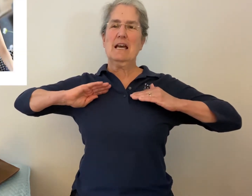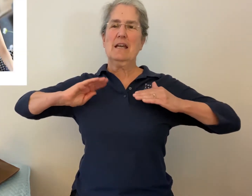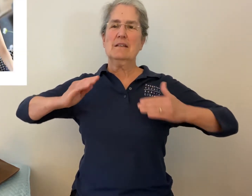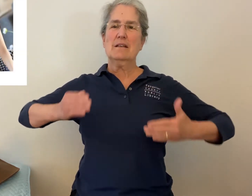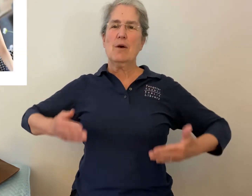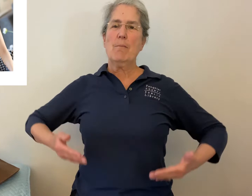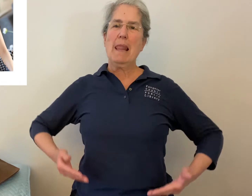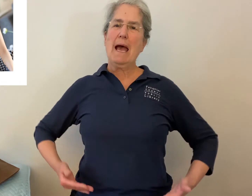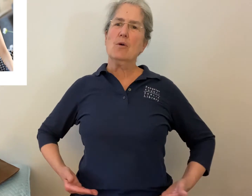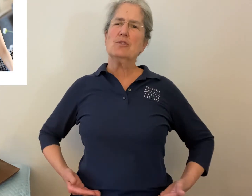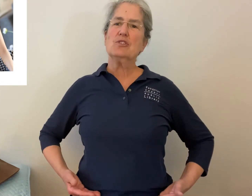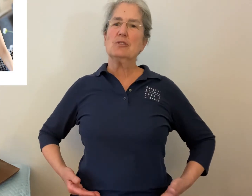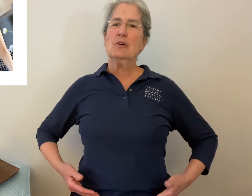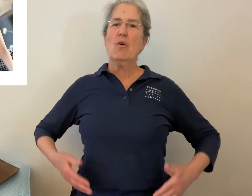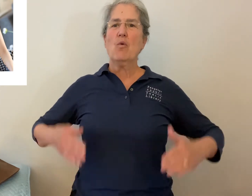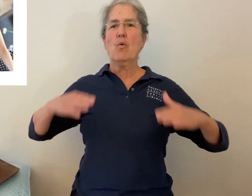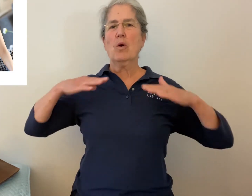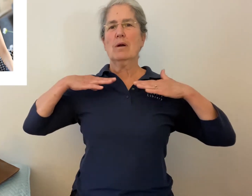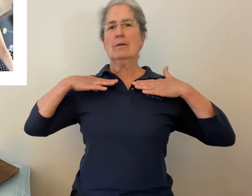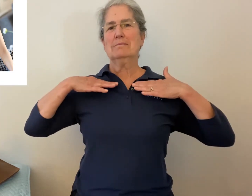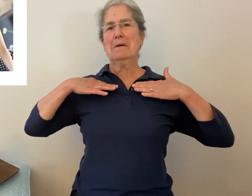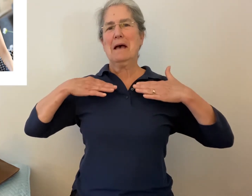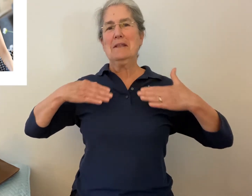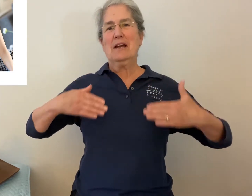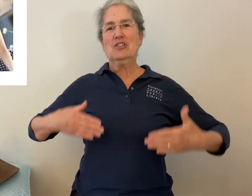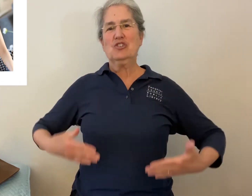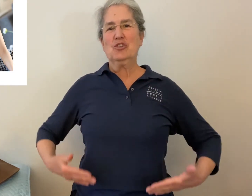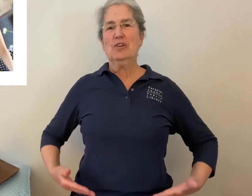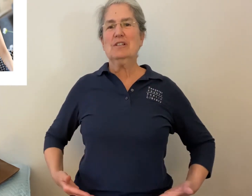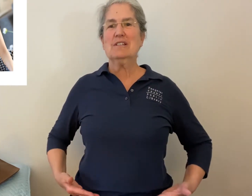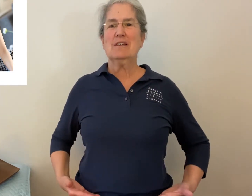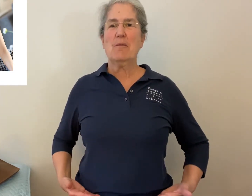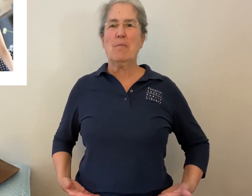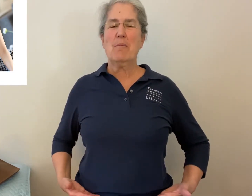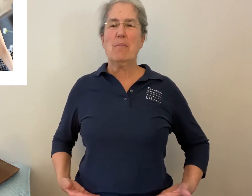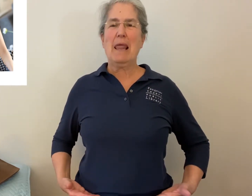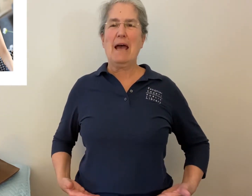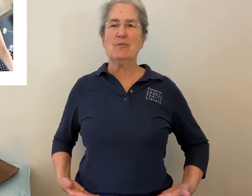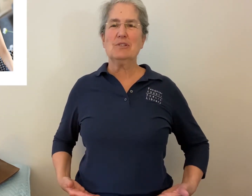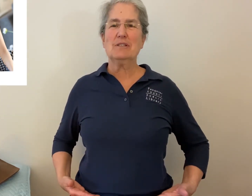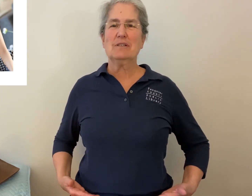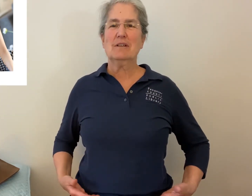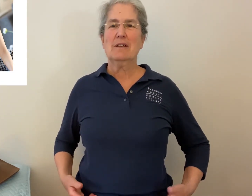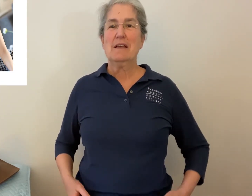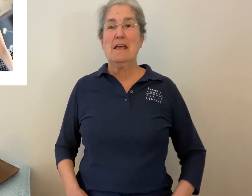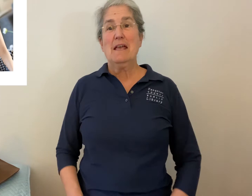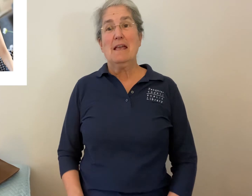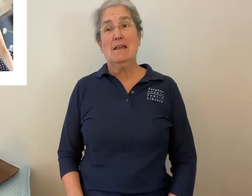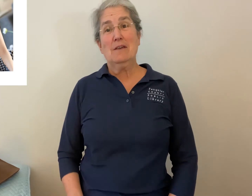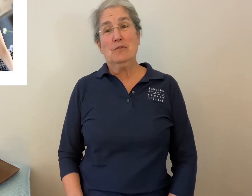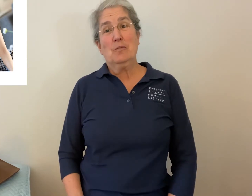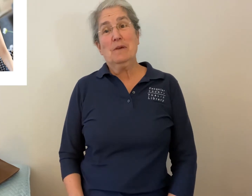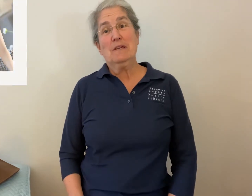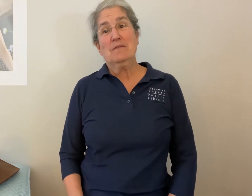sign blouse or a nice shirt, blouse. If you're being